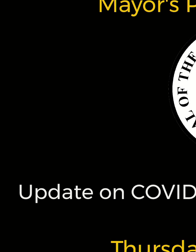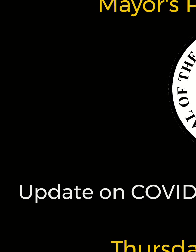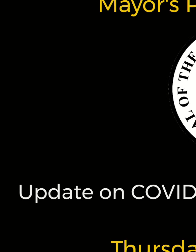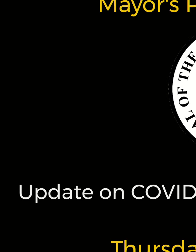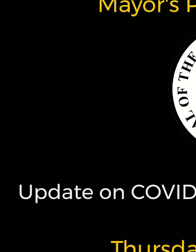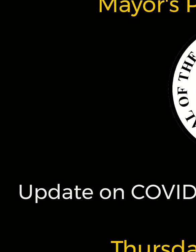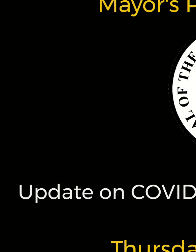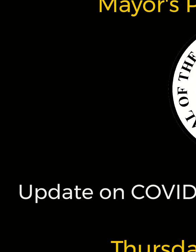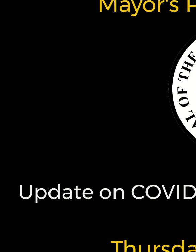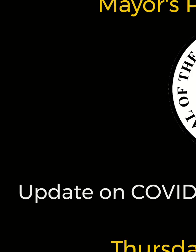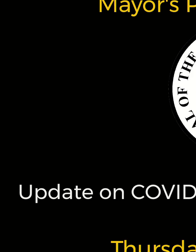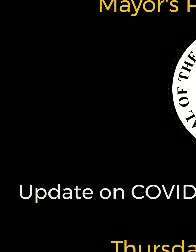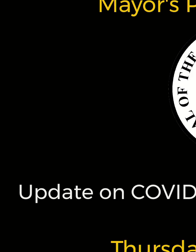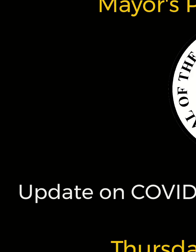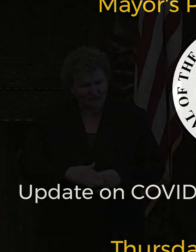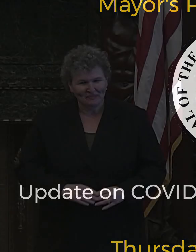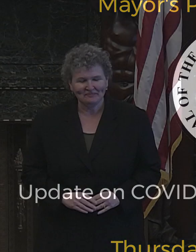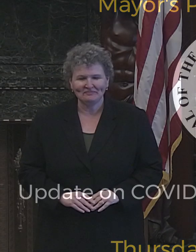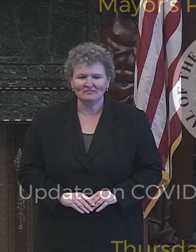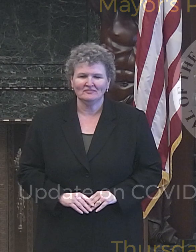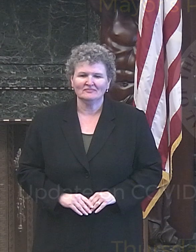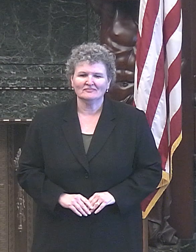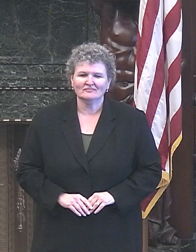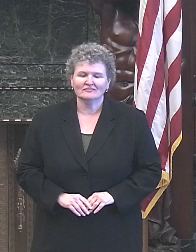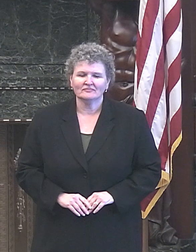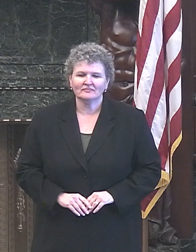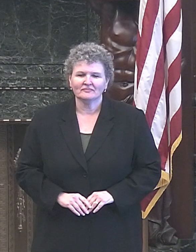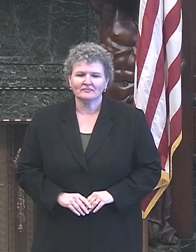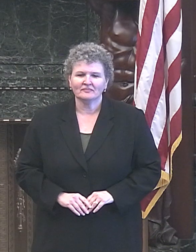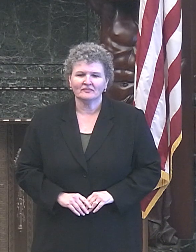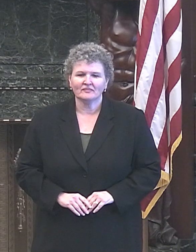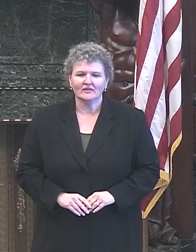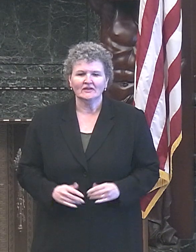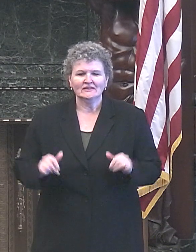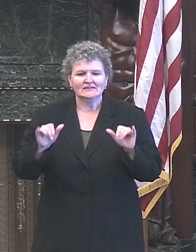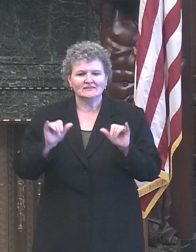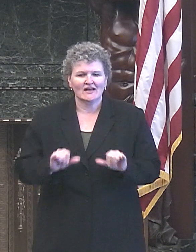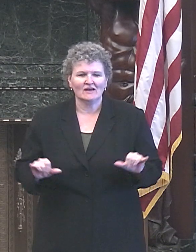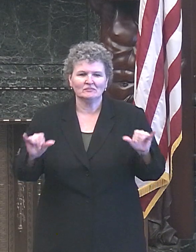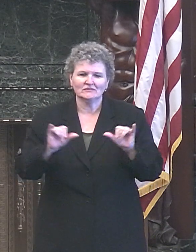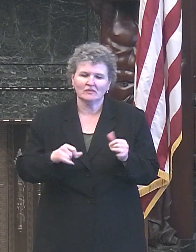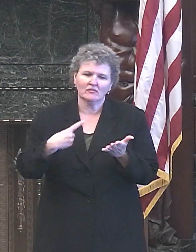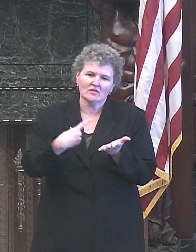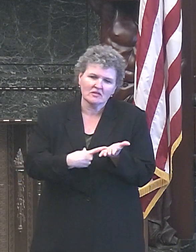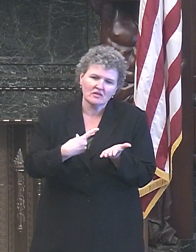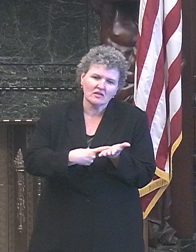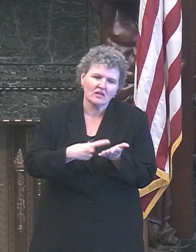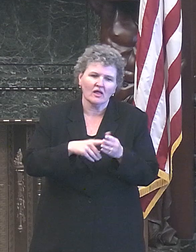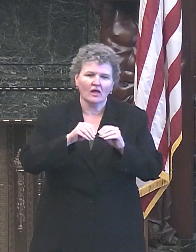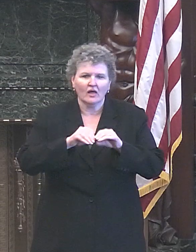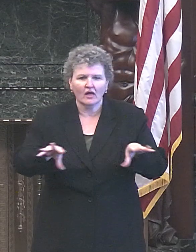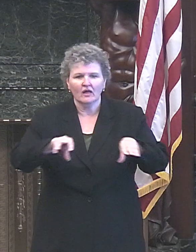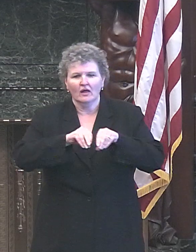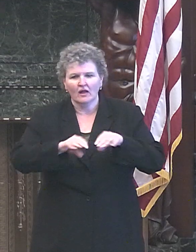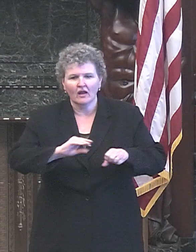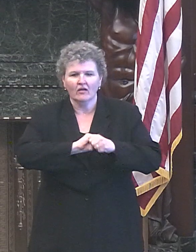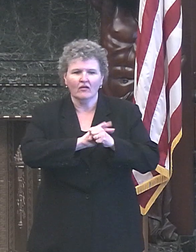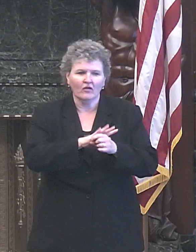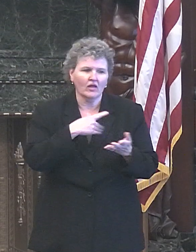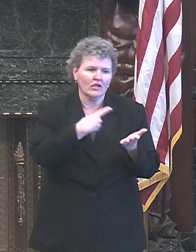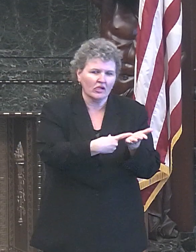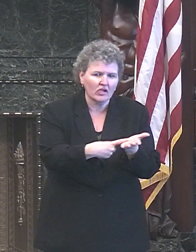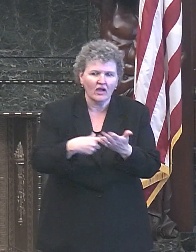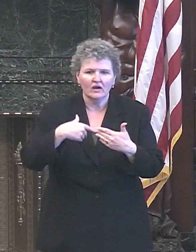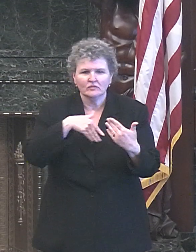Good afternoon, everyone. As we continue to address the unprecedented COVID-19 pandemic, some residents may have noticed